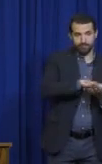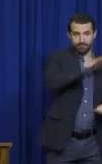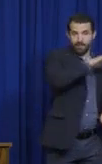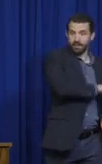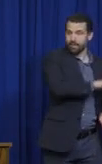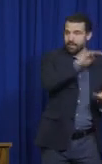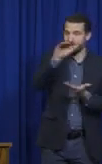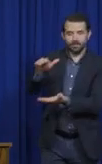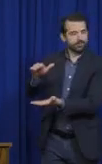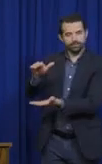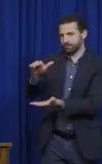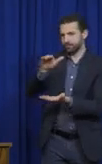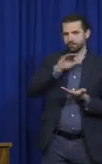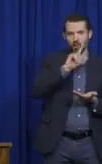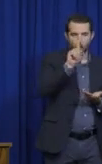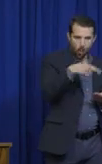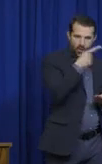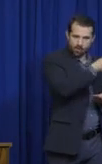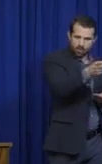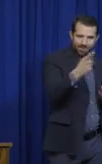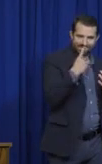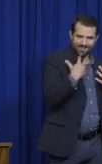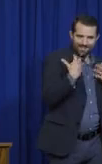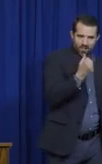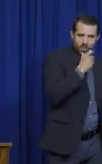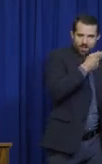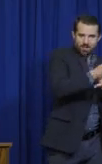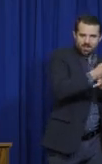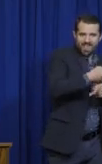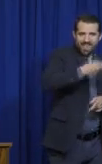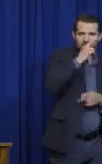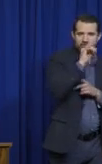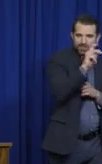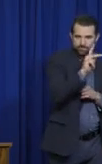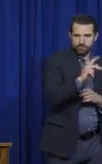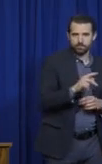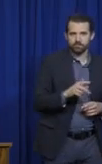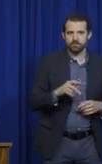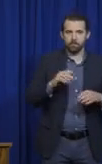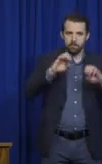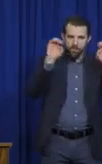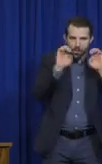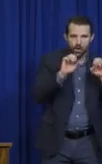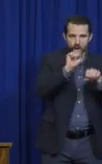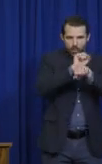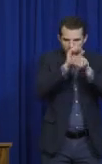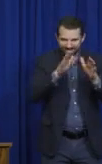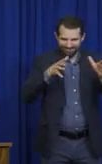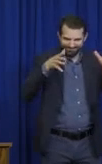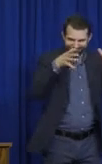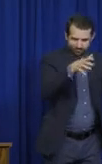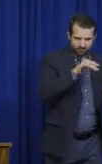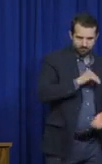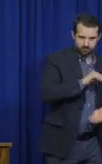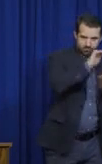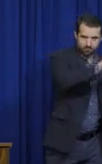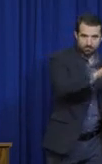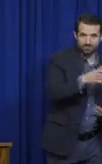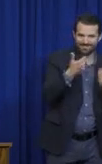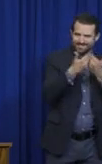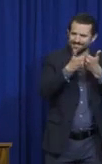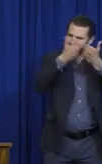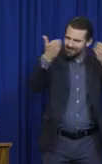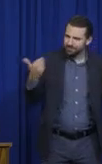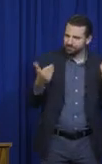emergency management team for emergency frontline workers. I think those entities that are making steps toward